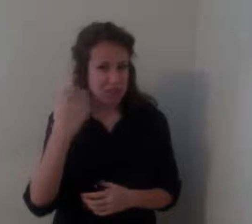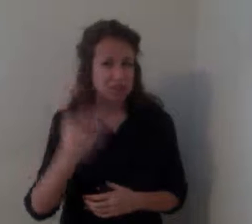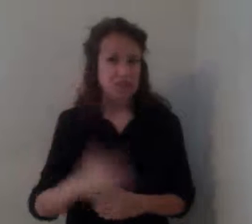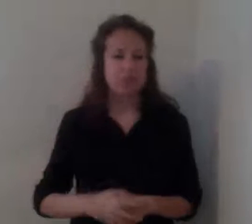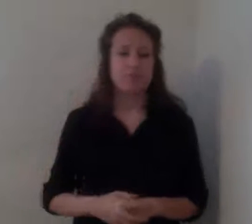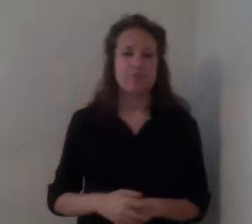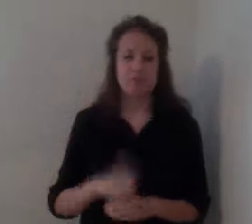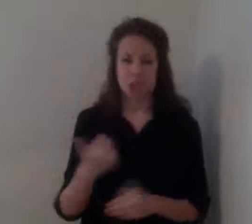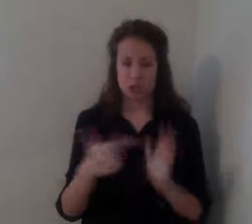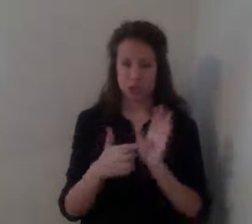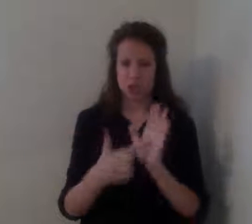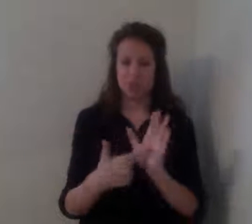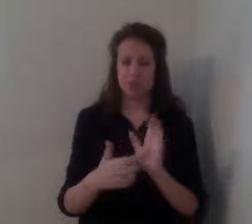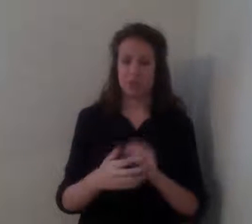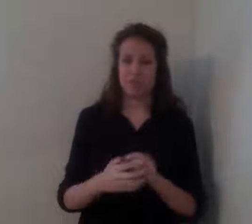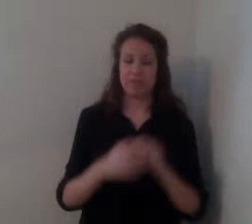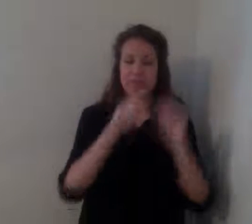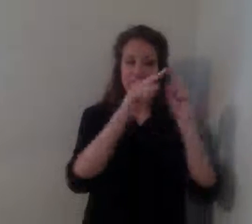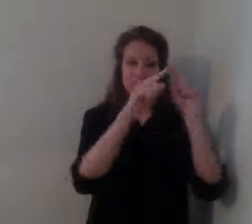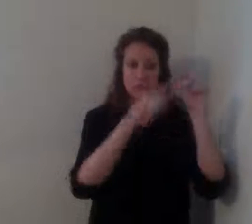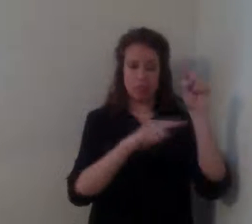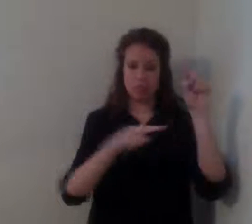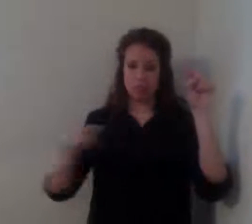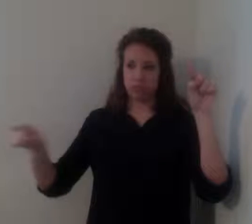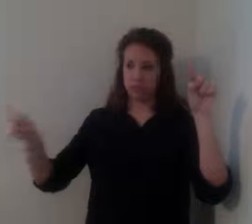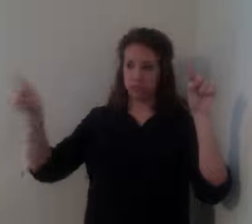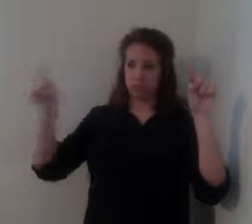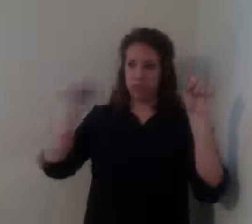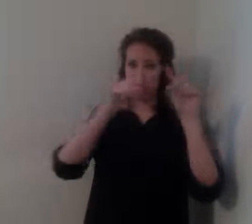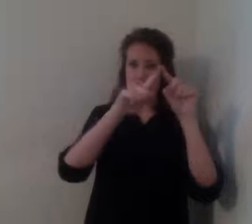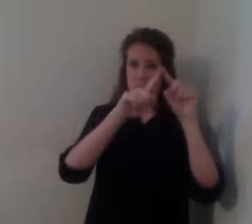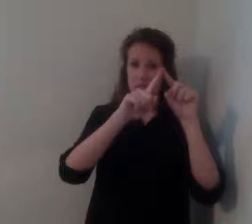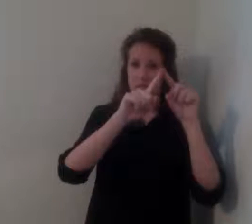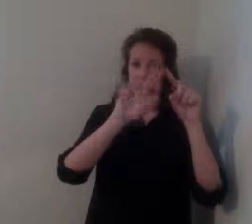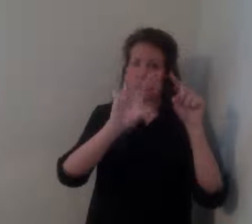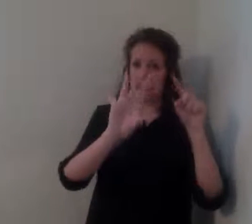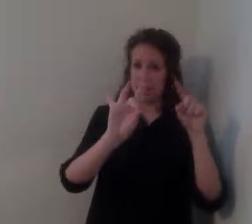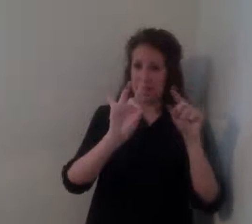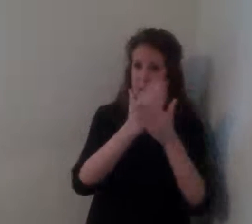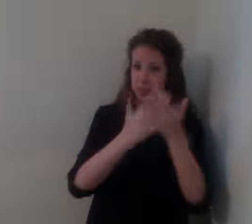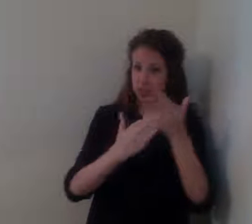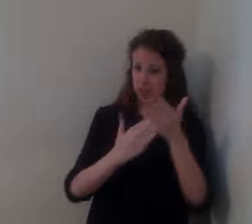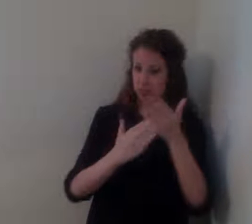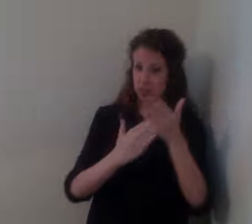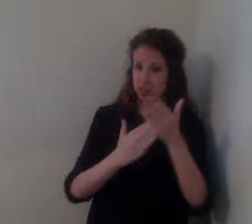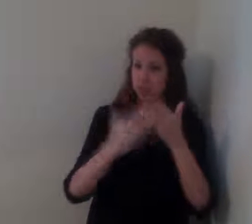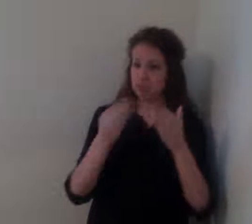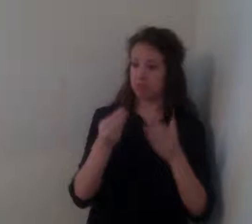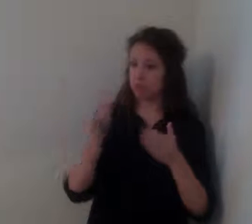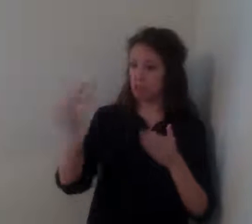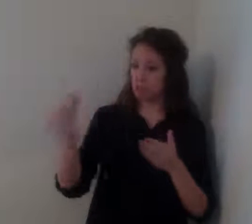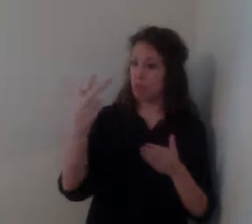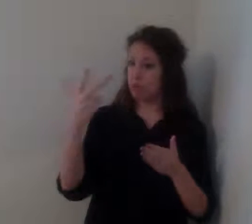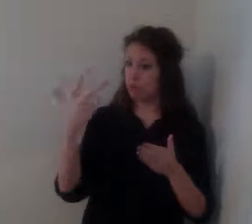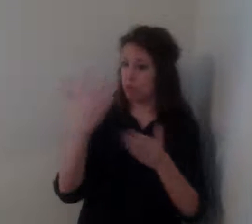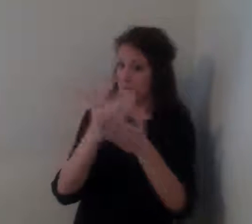Let's say that I divide a rectangle up into 8 parts, and I give you 3 of those parts. Since the total number of parts is 8,